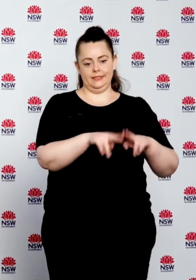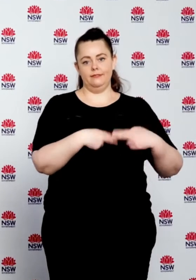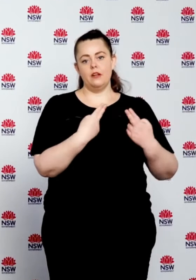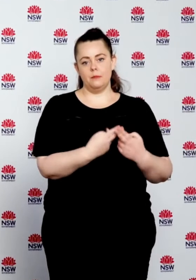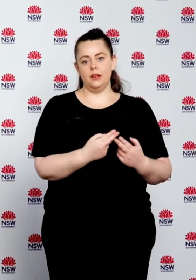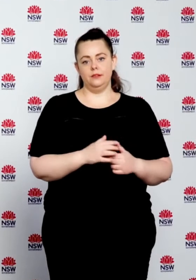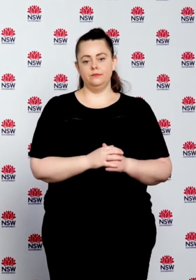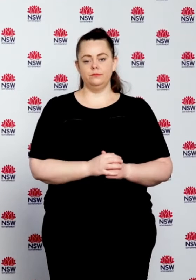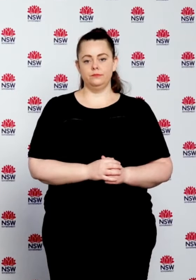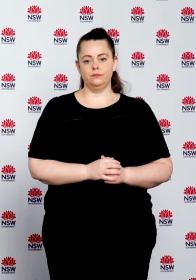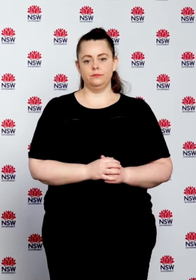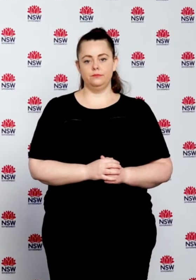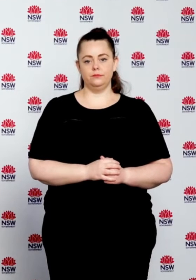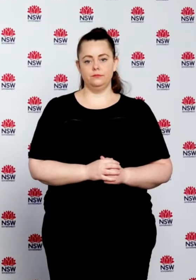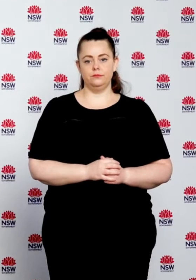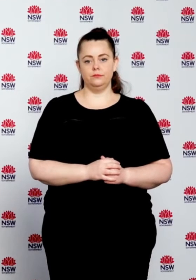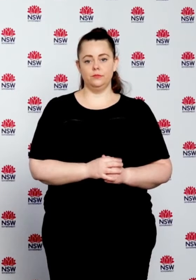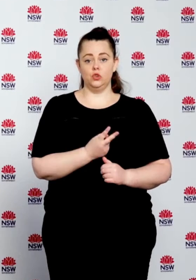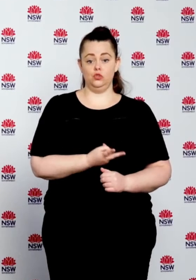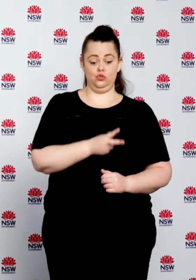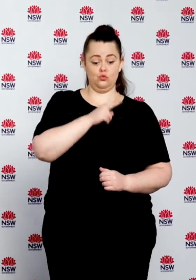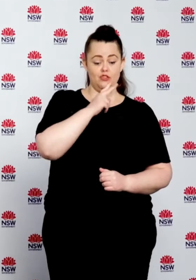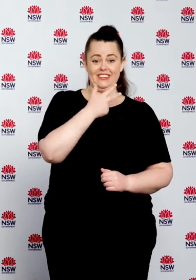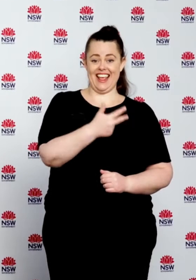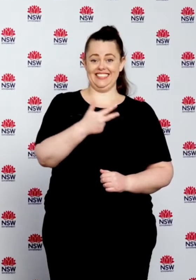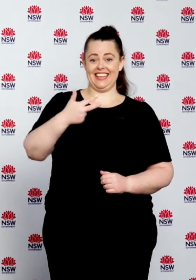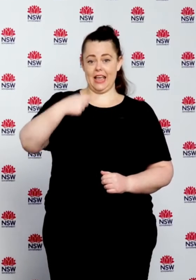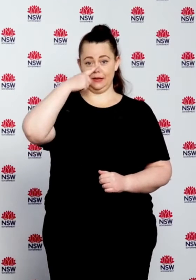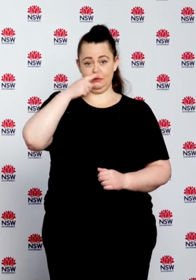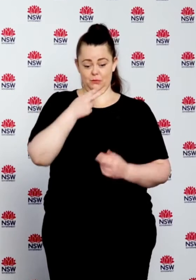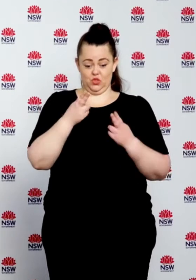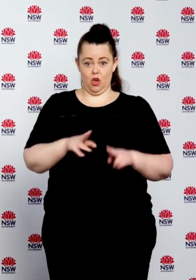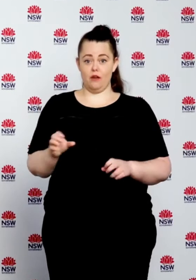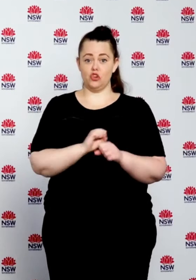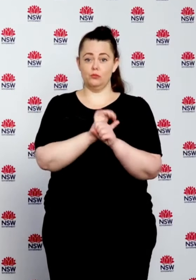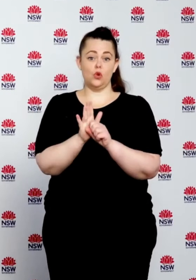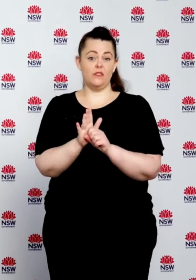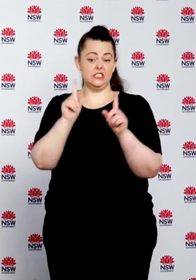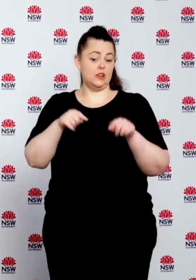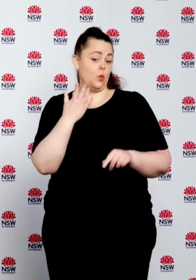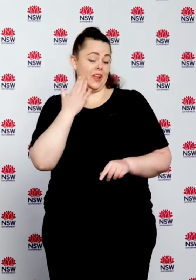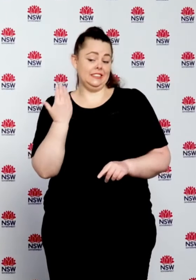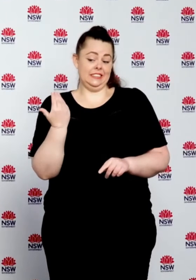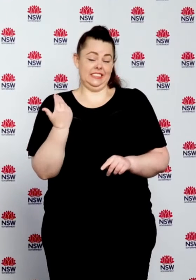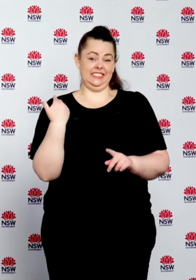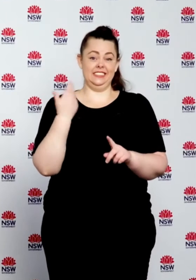died. There have been 288 COVID deaths in New South Wales since the 16th of